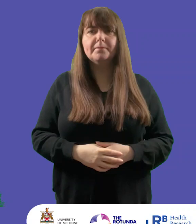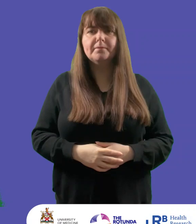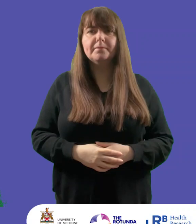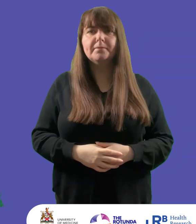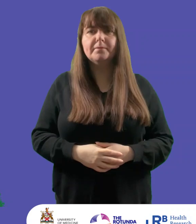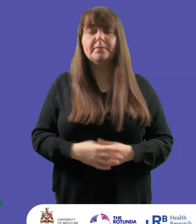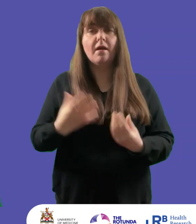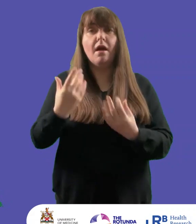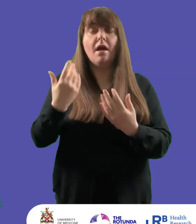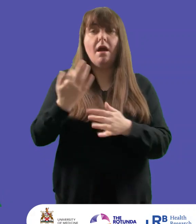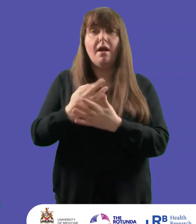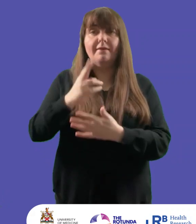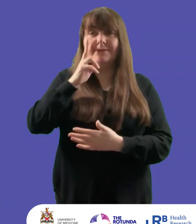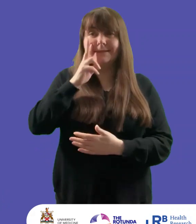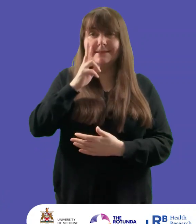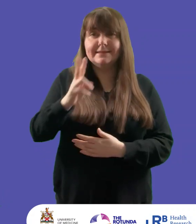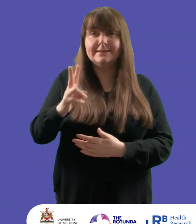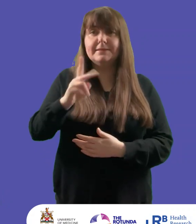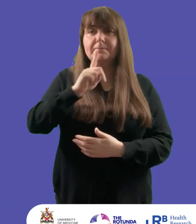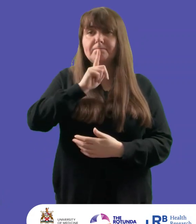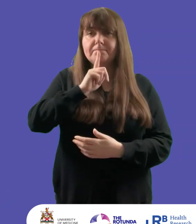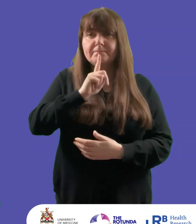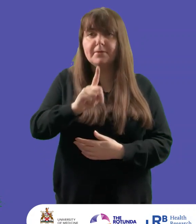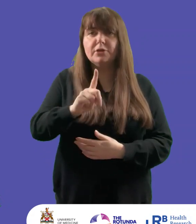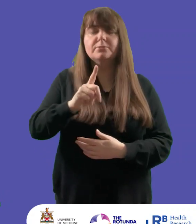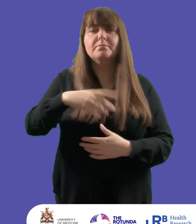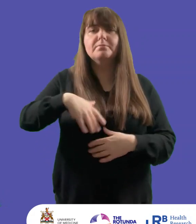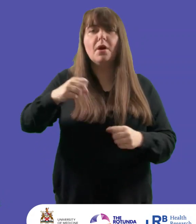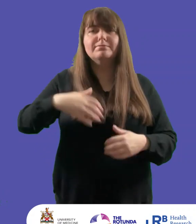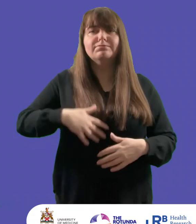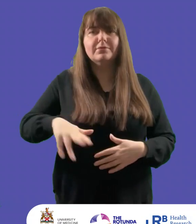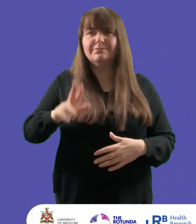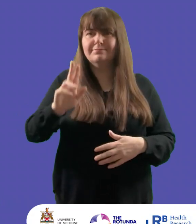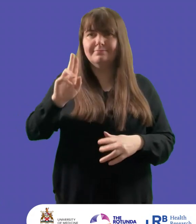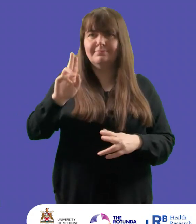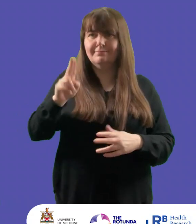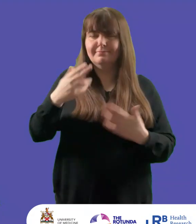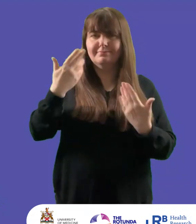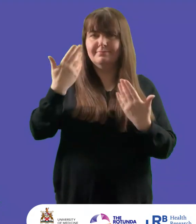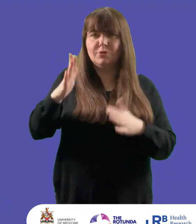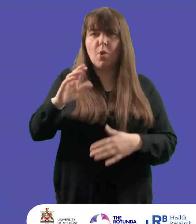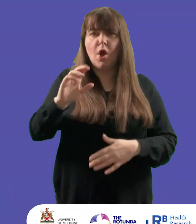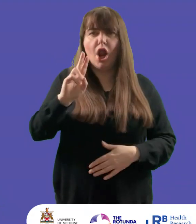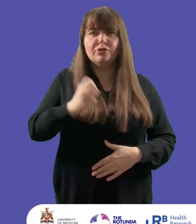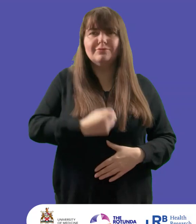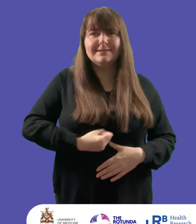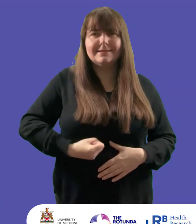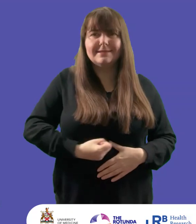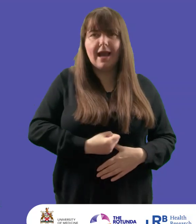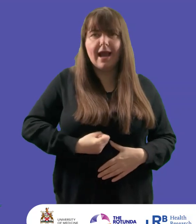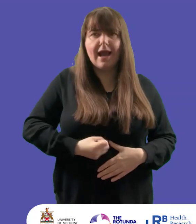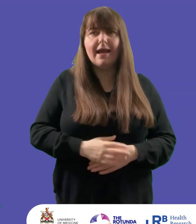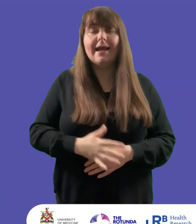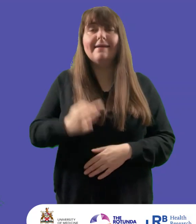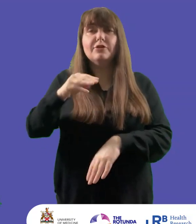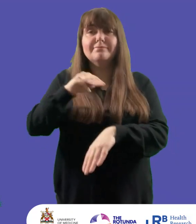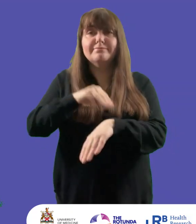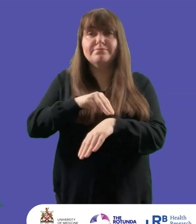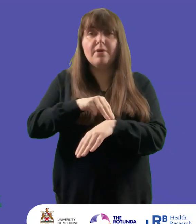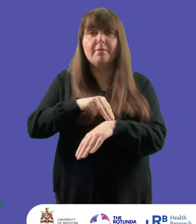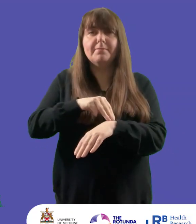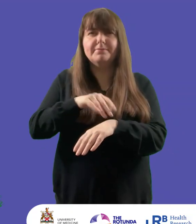can be associated with commonly seen features on ultrasound. However, some of these pregnancies won't have any ultrasound features at